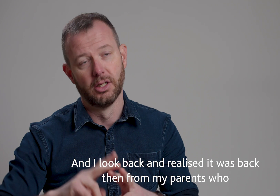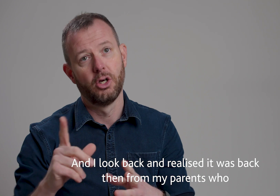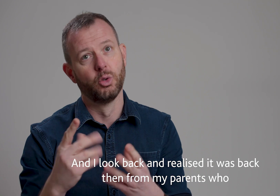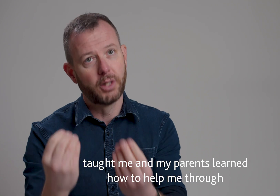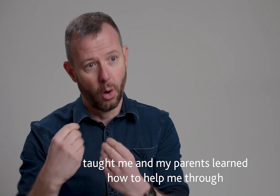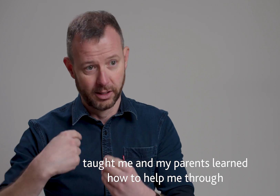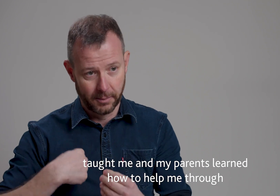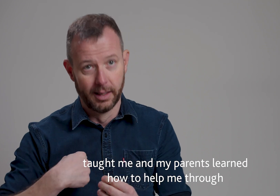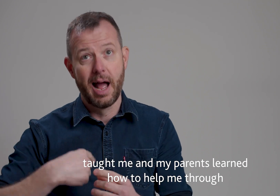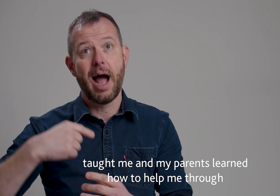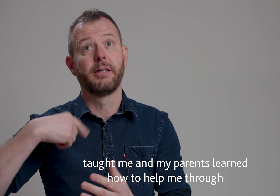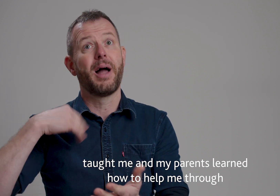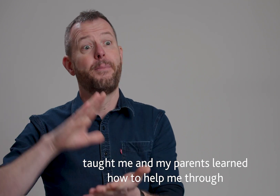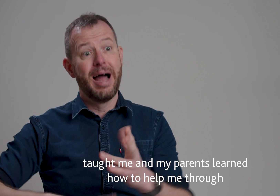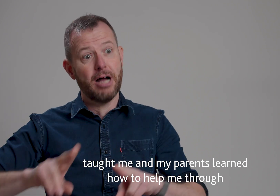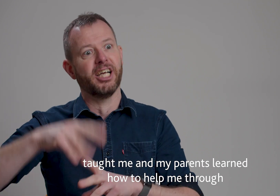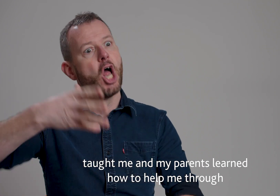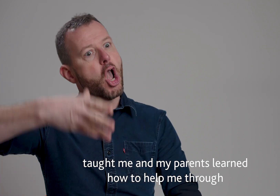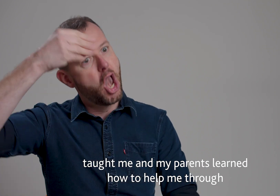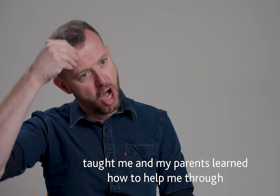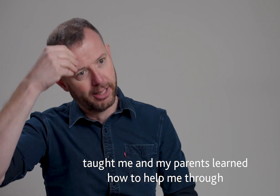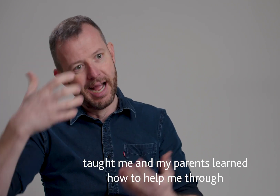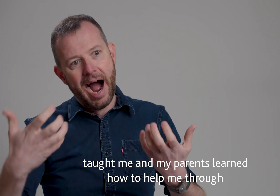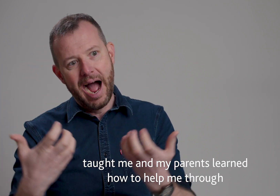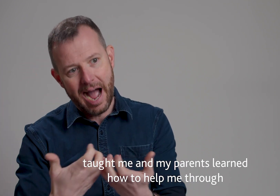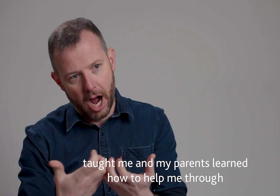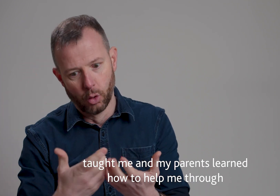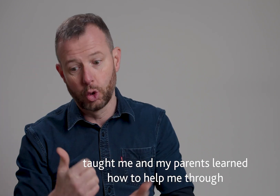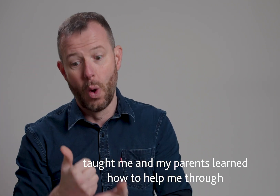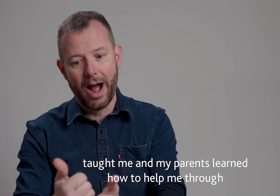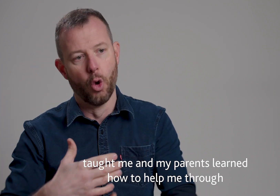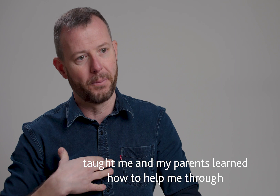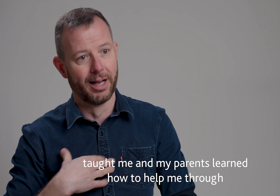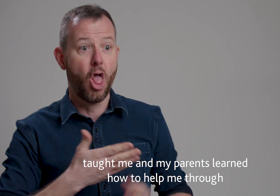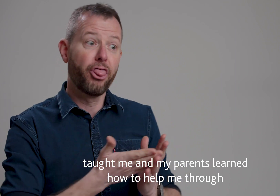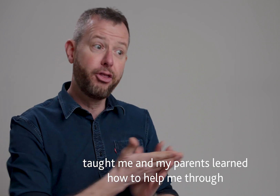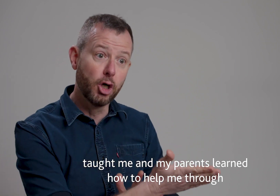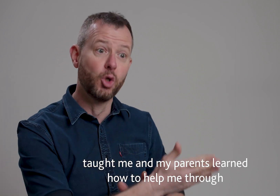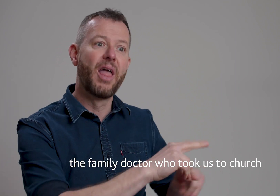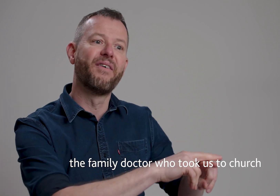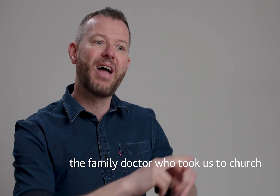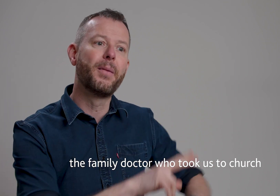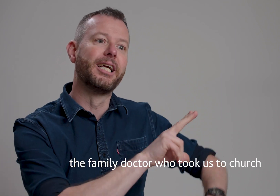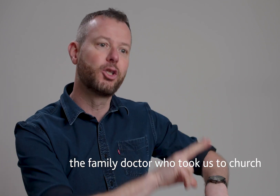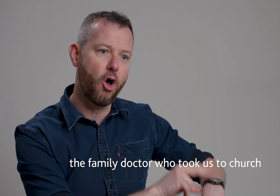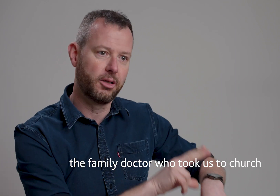who taught me, and my parents learned how to help me through the family doctor